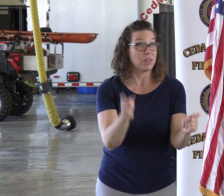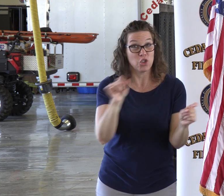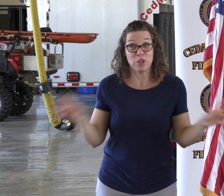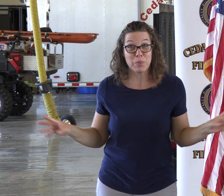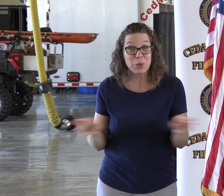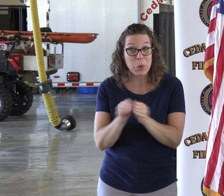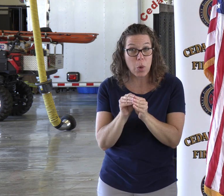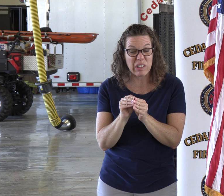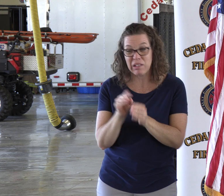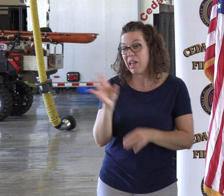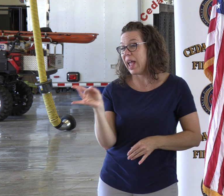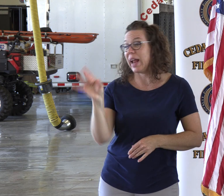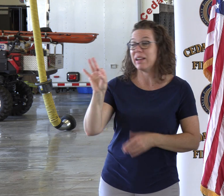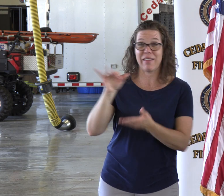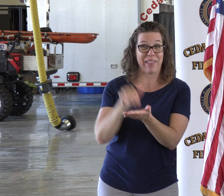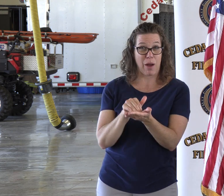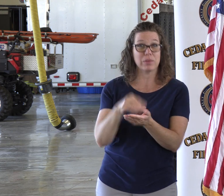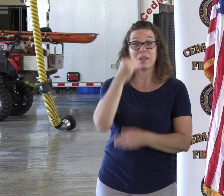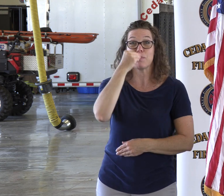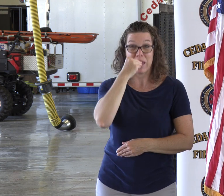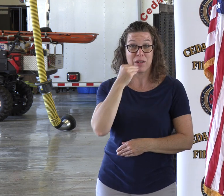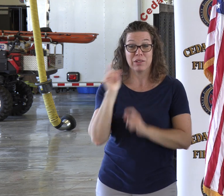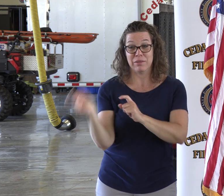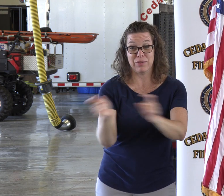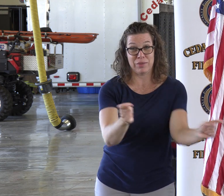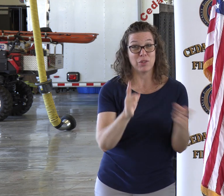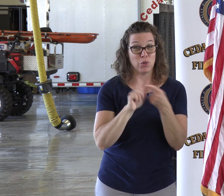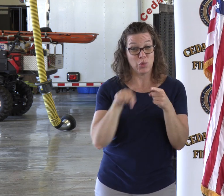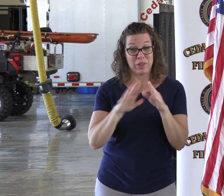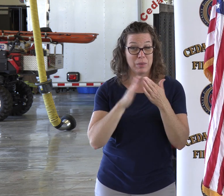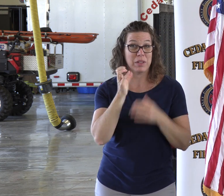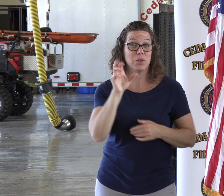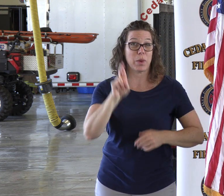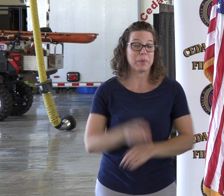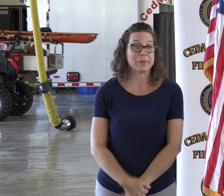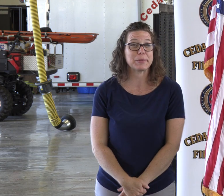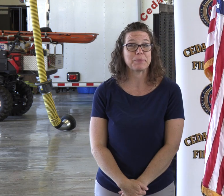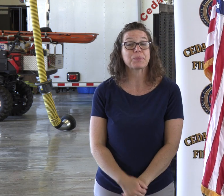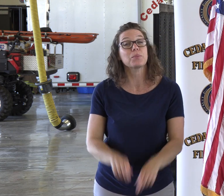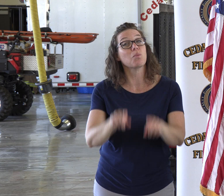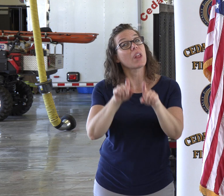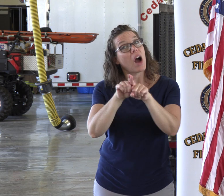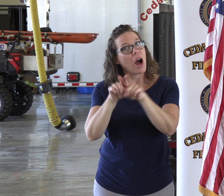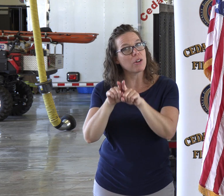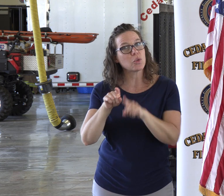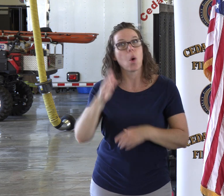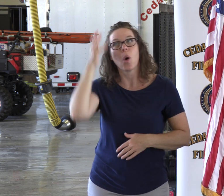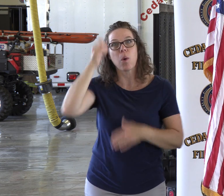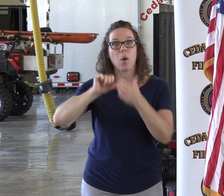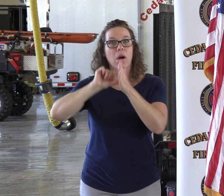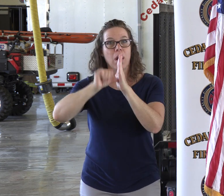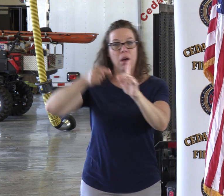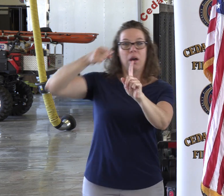about 89,000 total meals into the community of Cedar Rapids. We also have a big milestone tomorrow in our